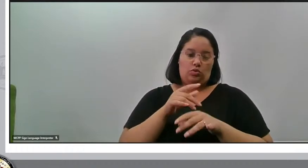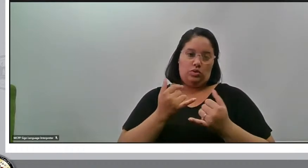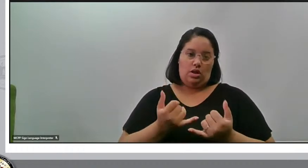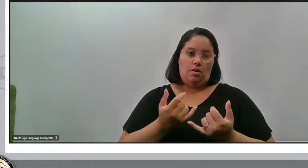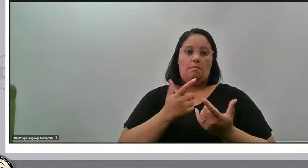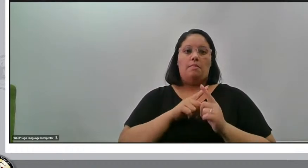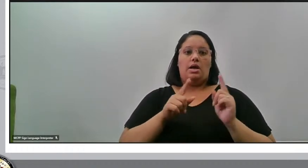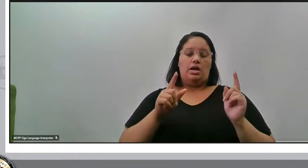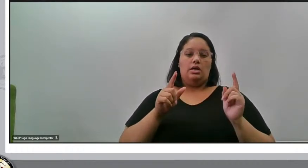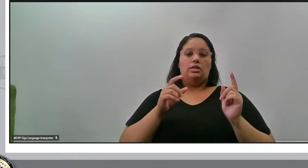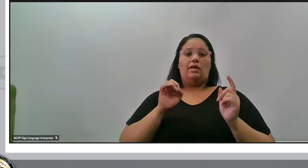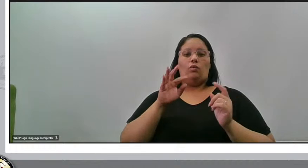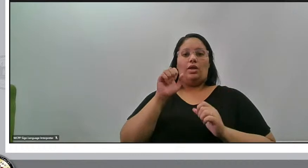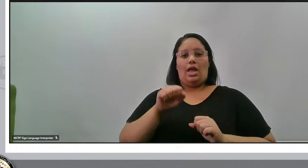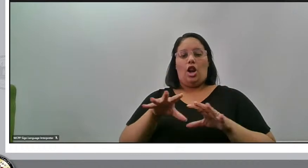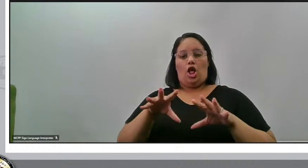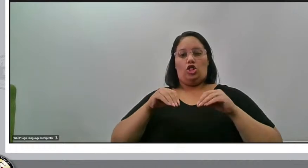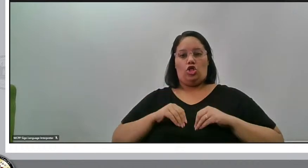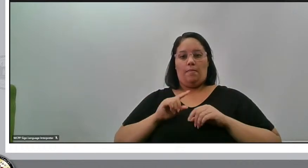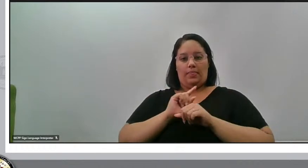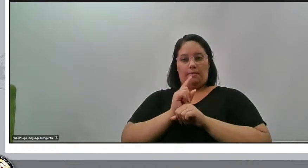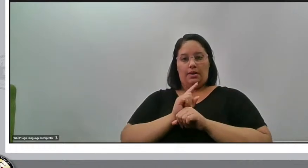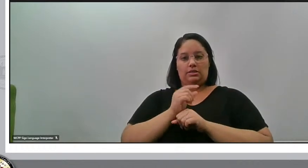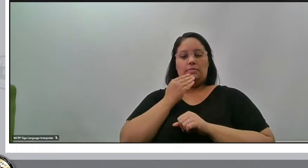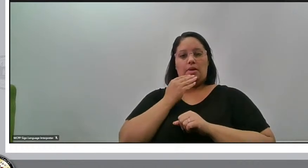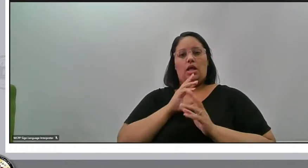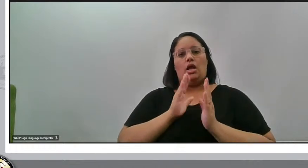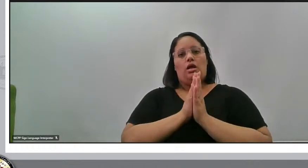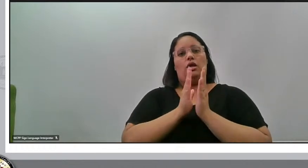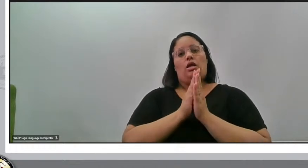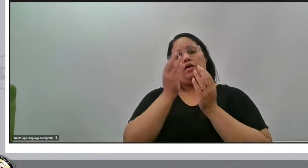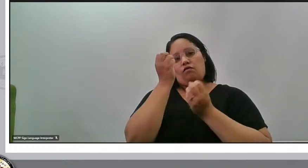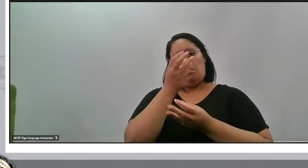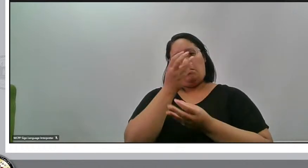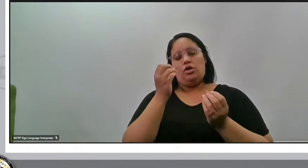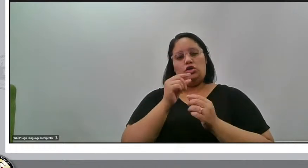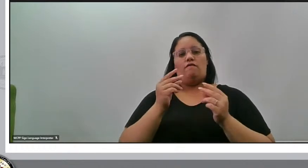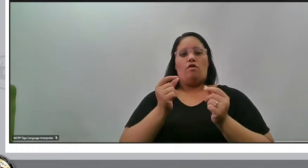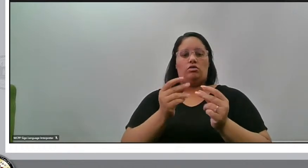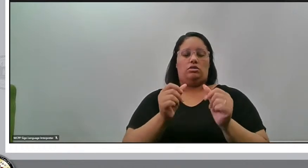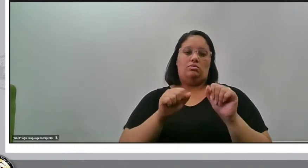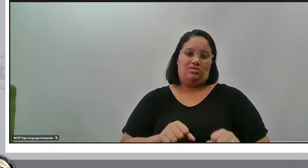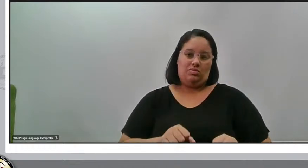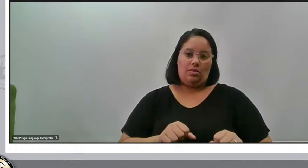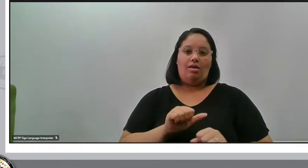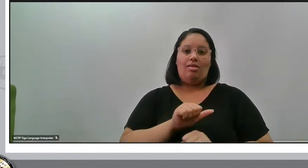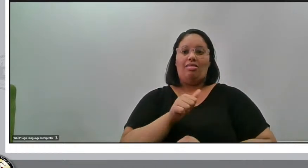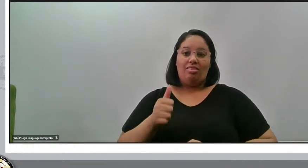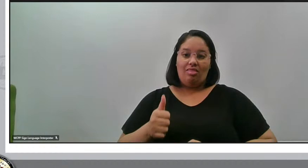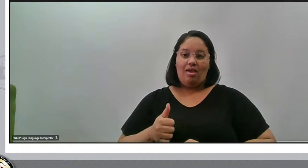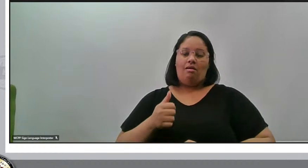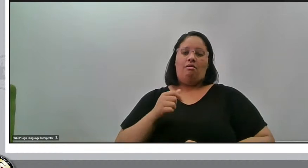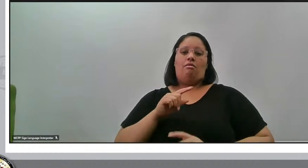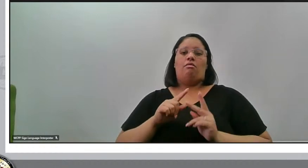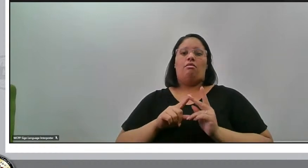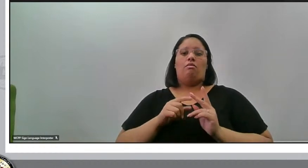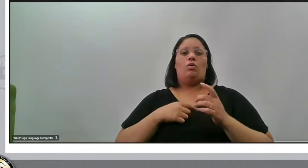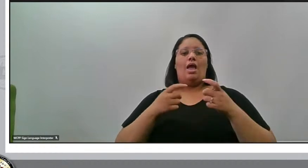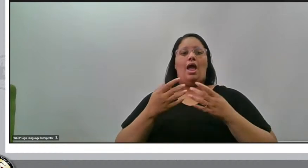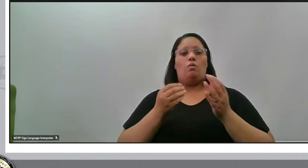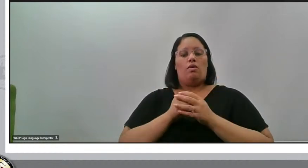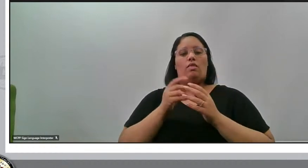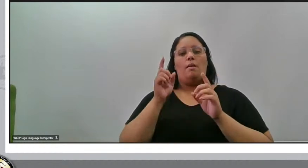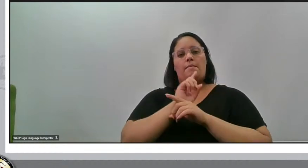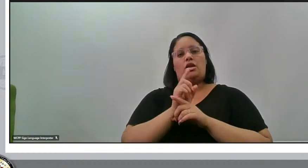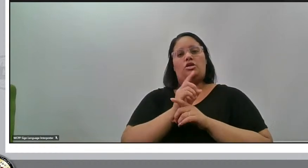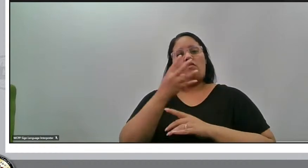if we could adopt the minutes, then we can get those requests for information through as quickly as possible. Then we'll also deal with minutes of the